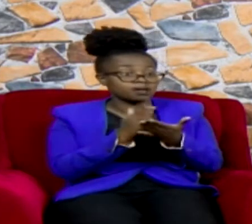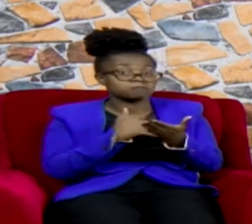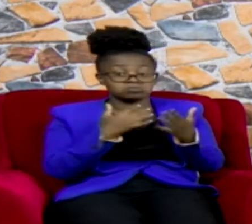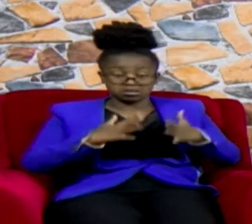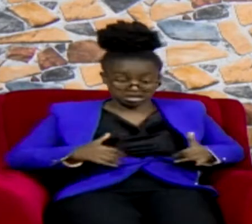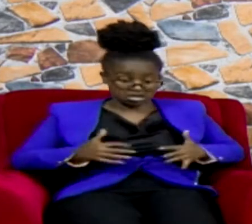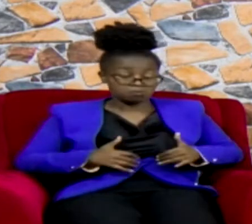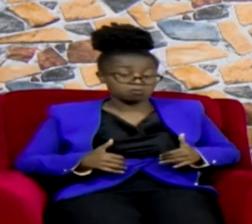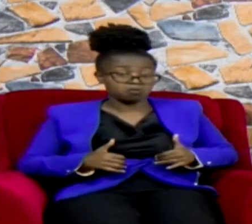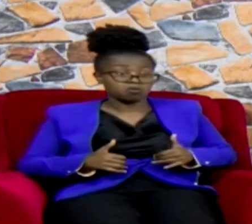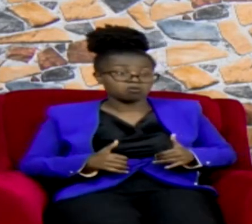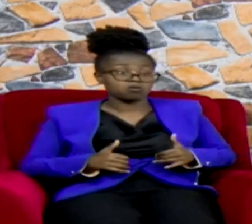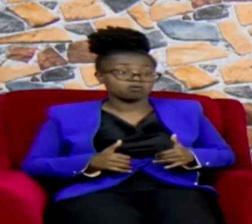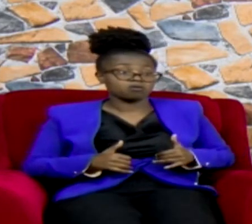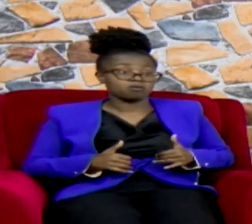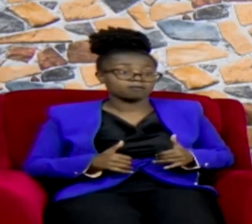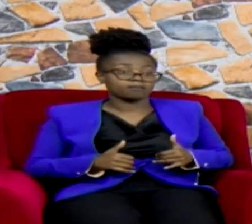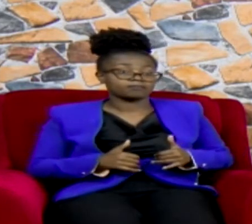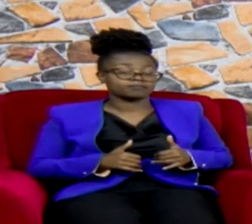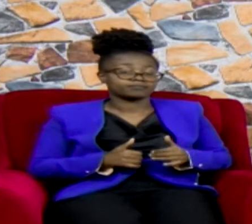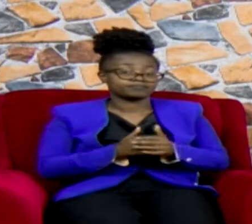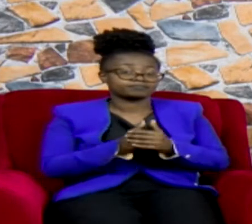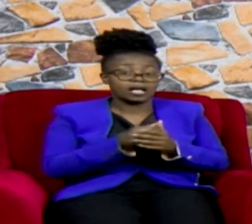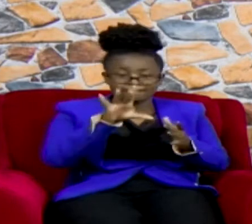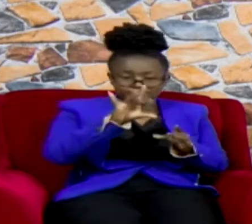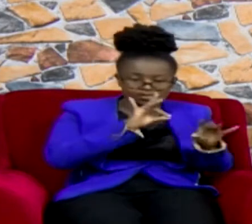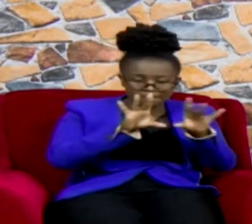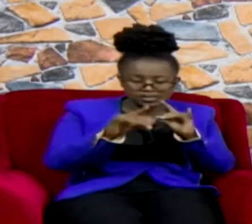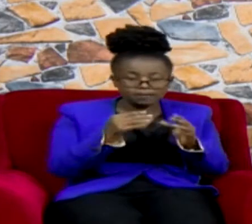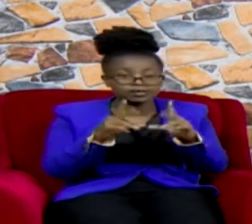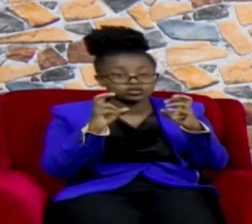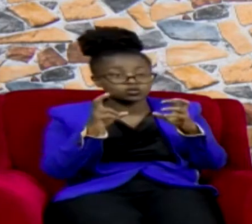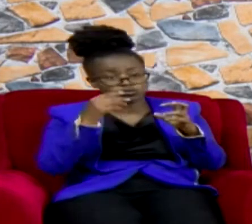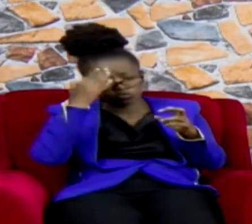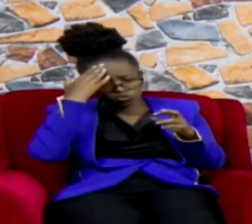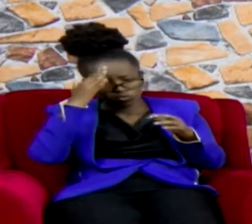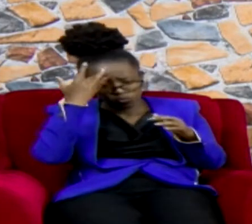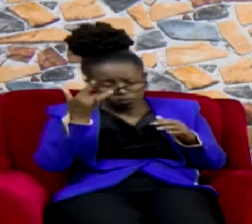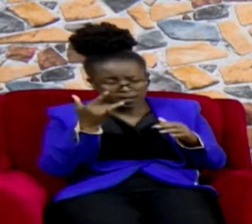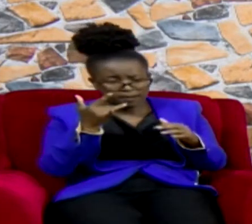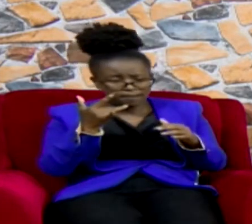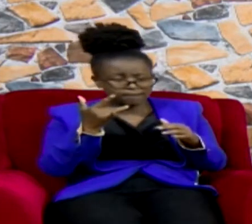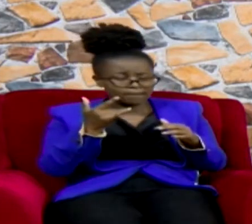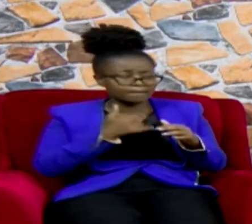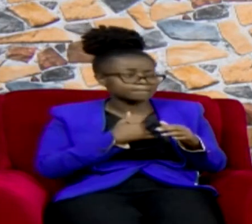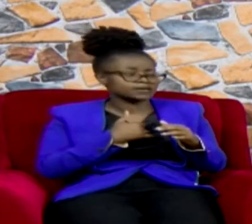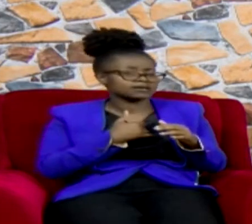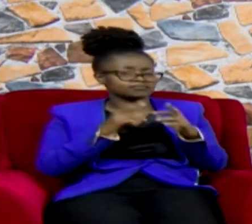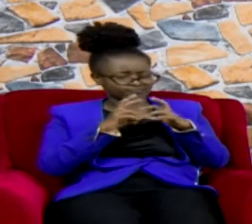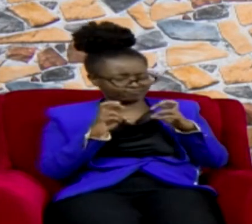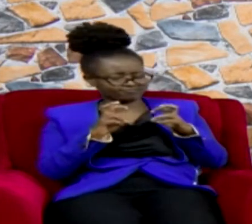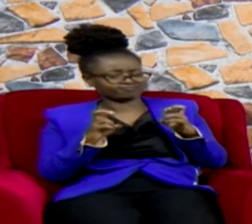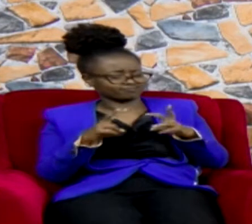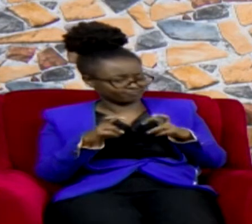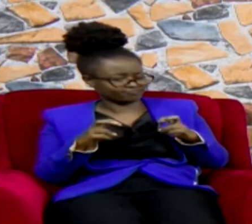animals, books of animals. And science, a specific topic. A specific topic. You know why I'm actually just drawn back? I'm just analyzing my